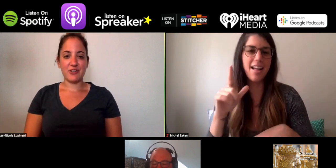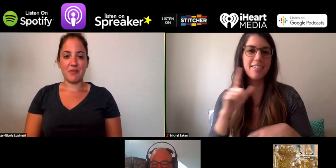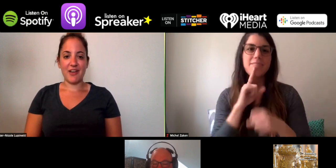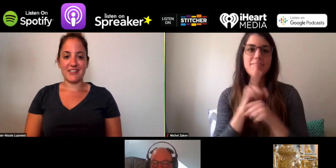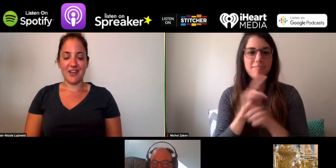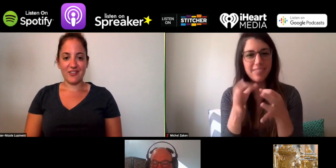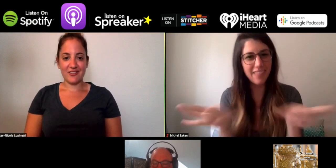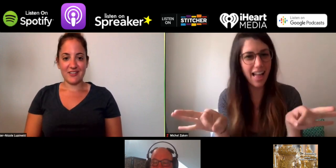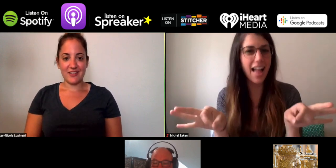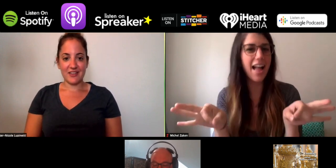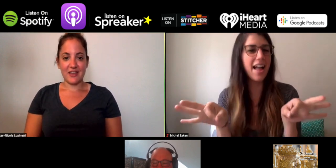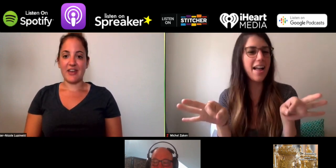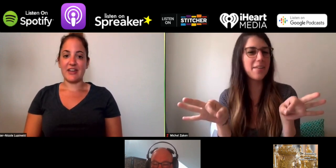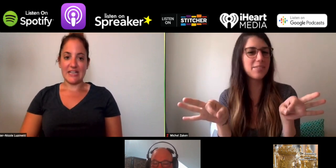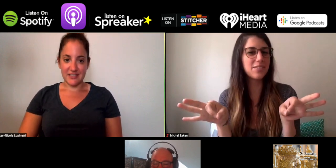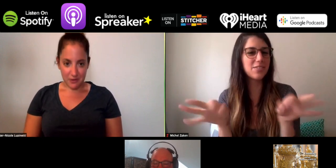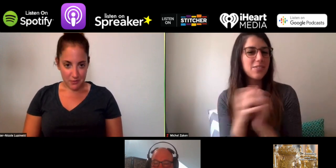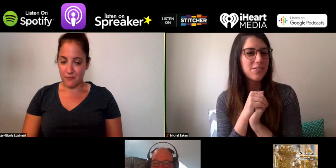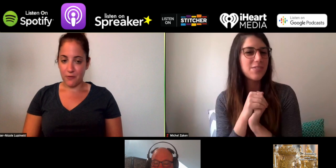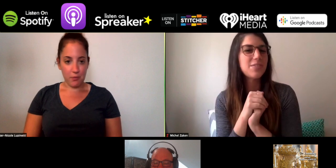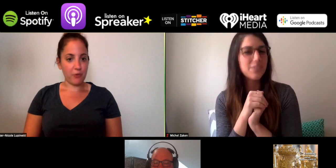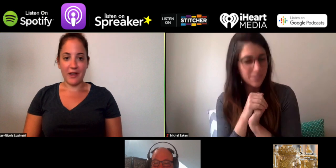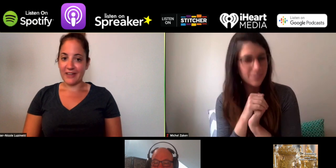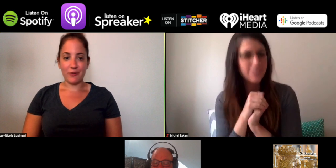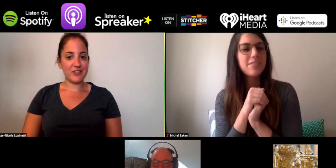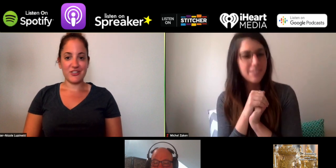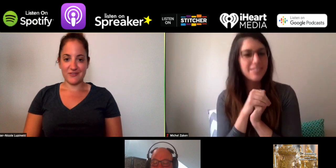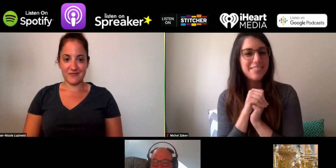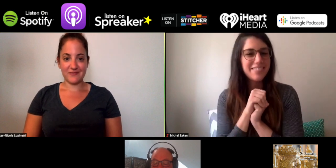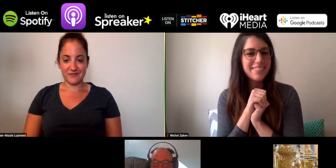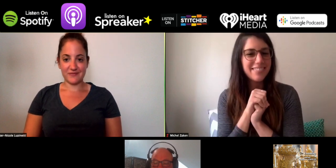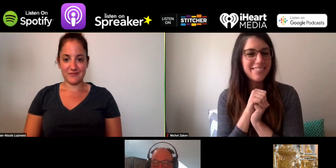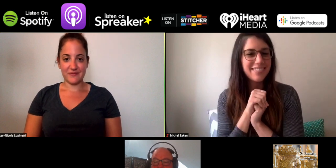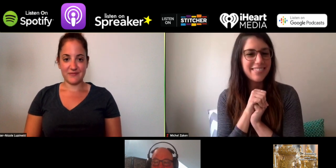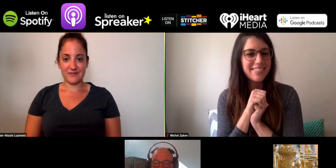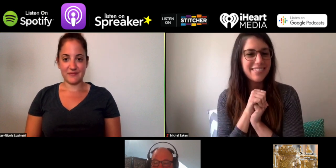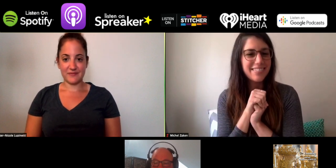Yeah, you're talking about ASL and that it is a full bona fide language.